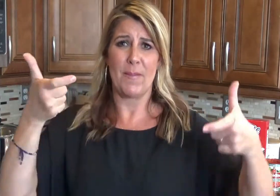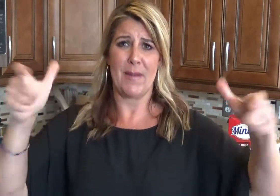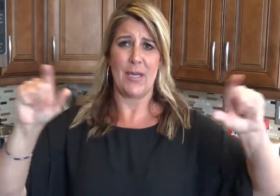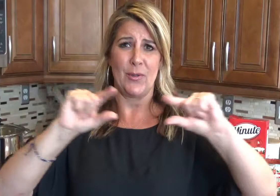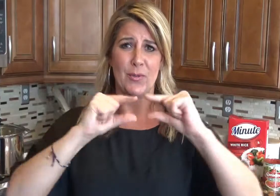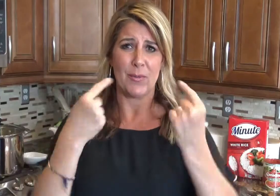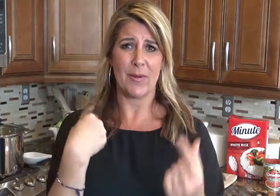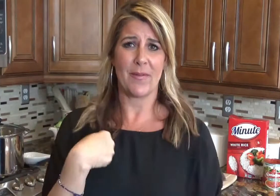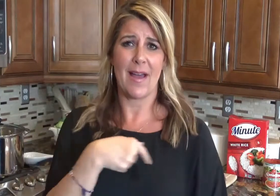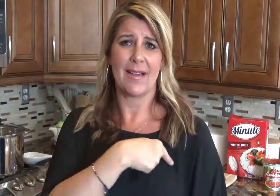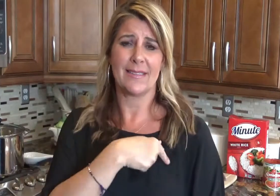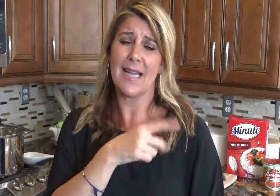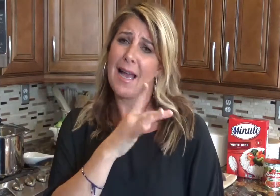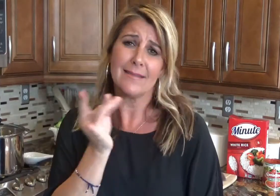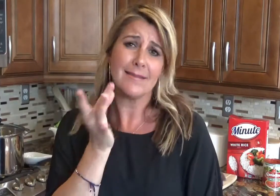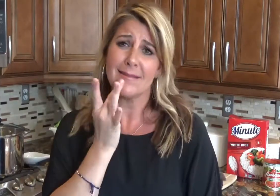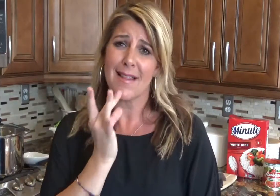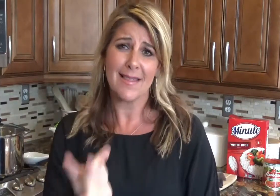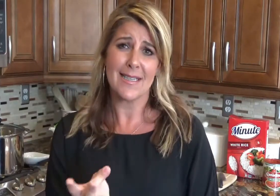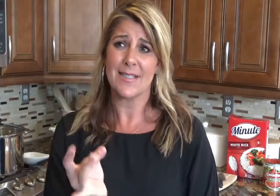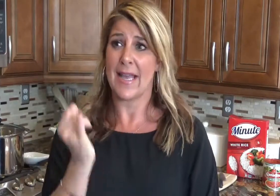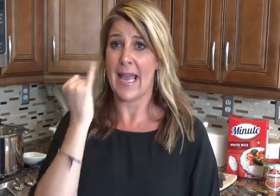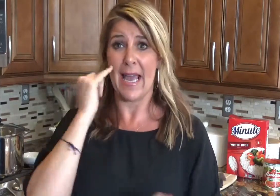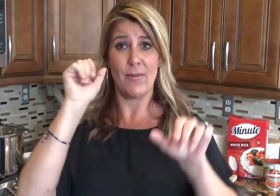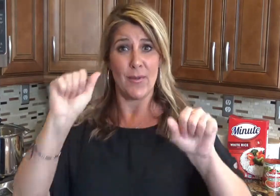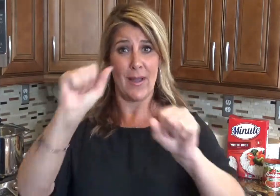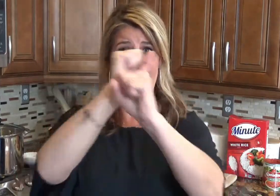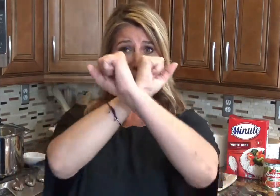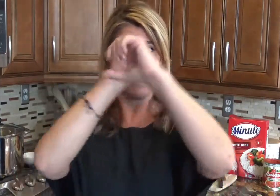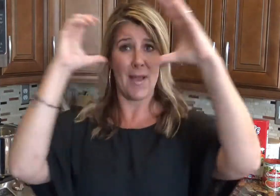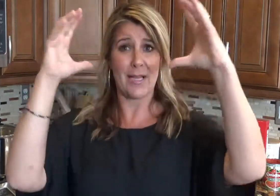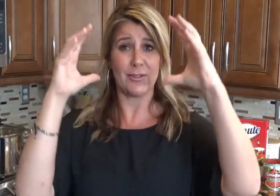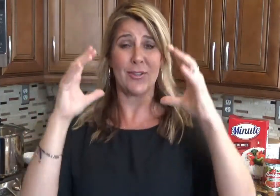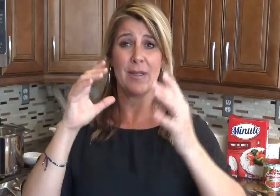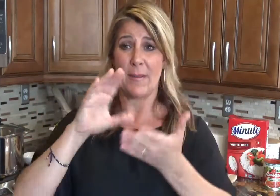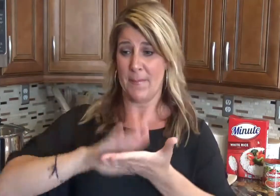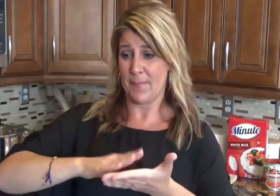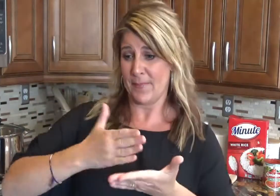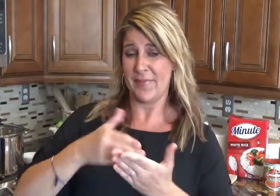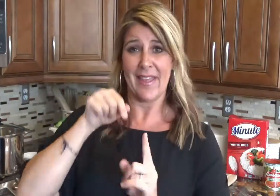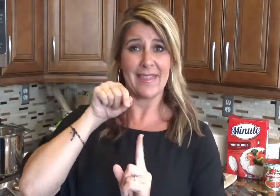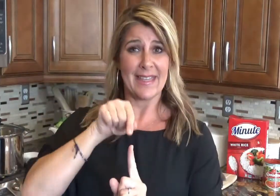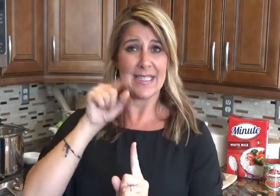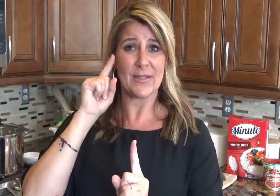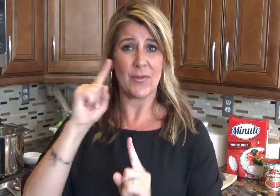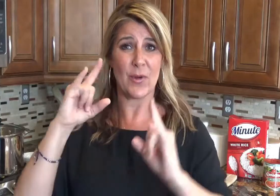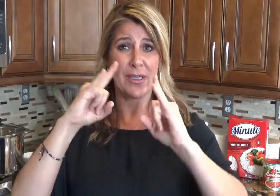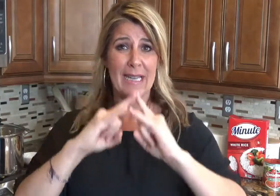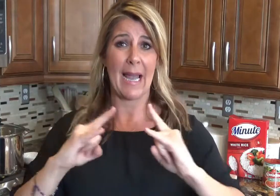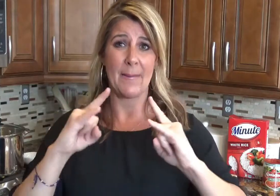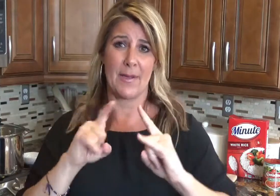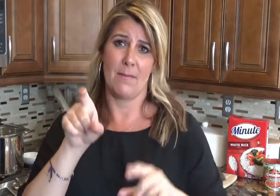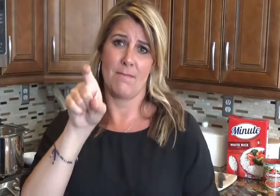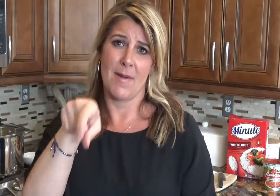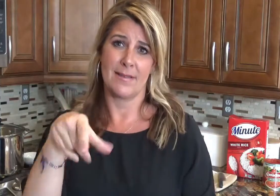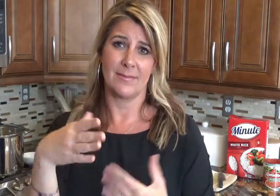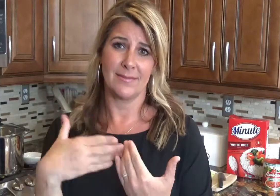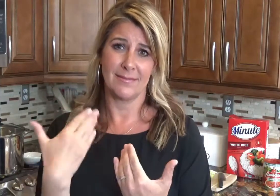a huge group of us. And this dinner was so good. I mean, if you can imagine making this for a huge